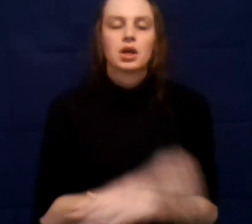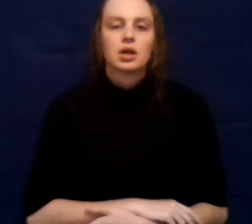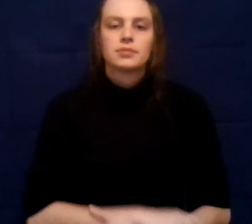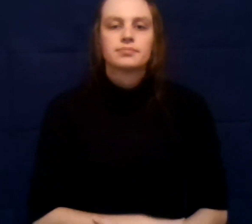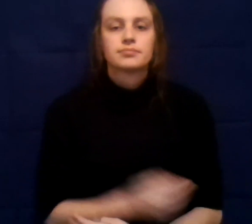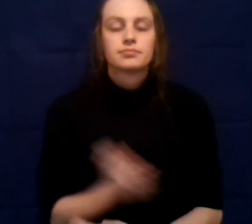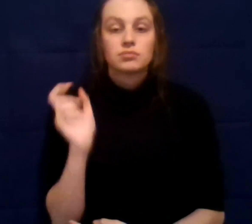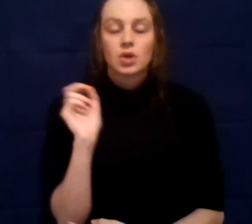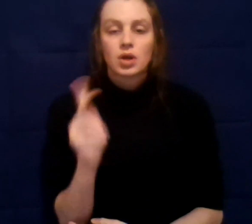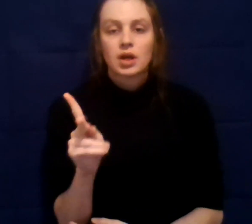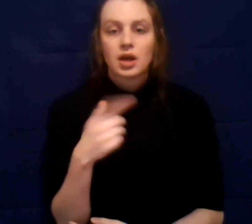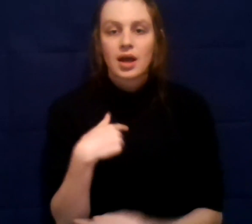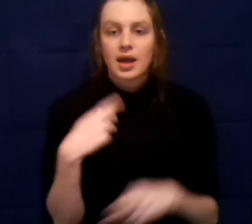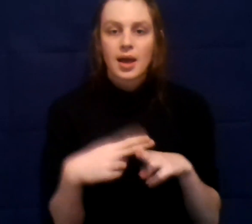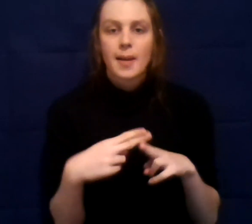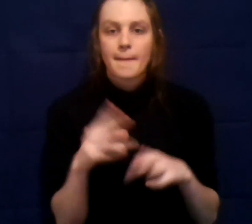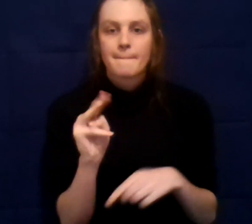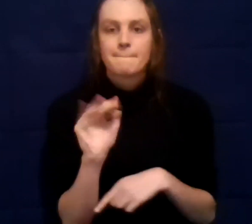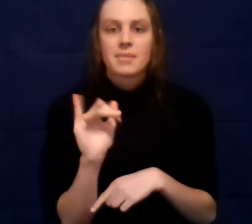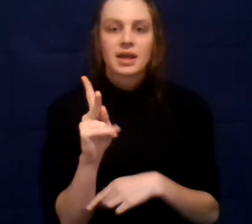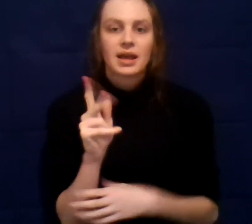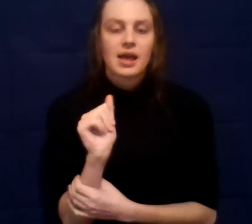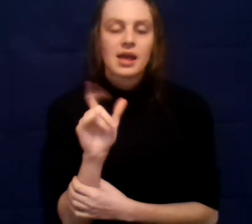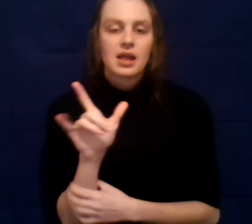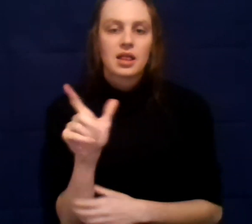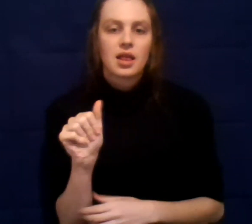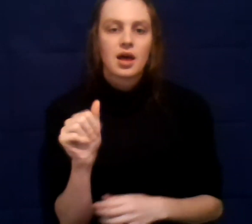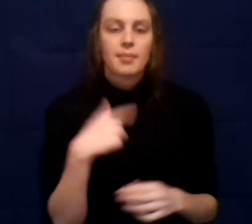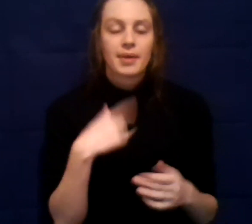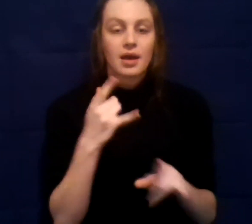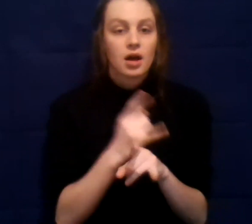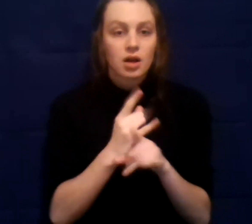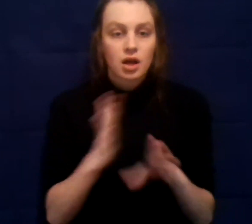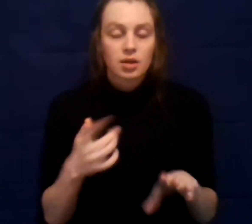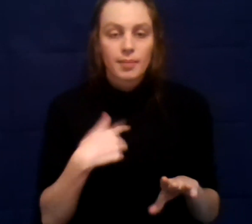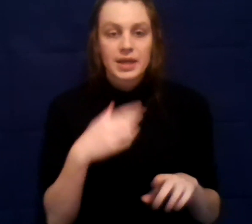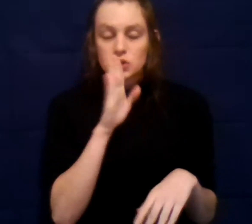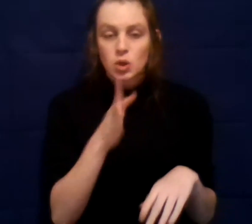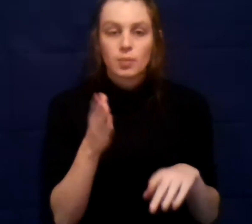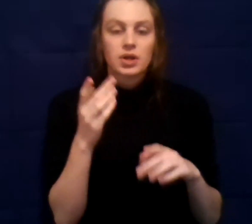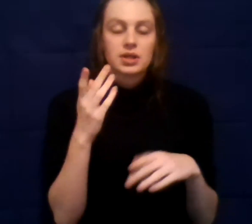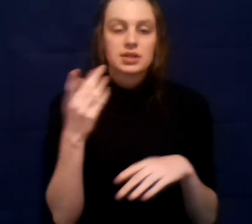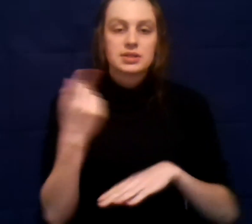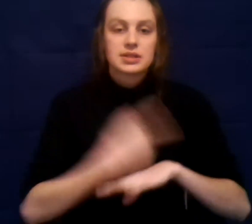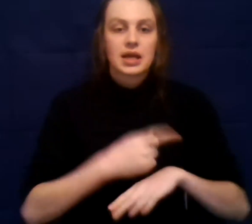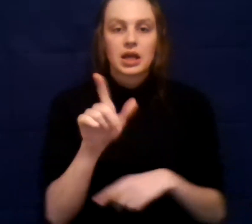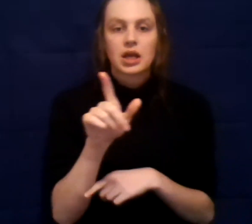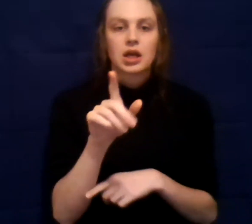Okay, so yeah, I'm Mikayla. I'm an alcoholic. My sobriety date is